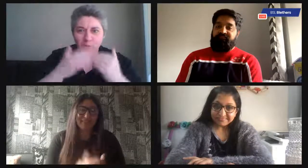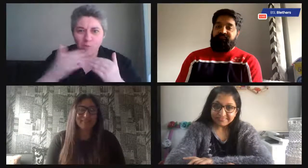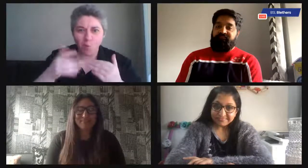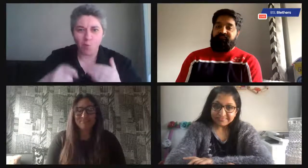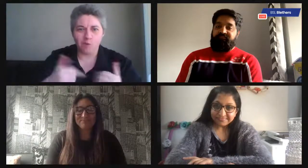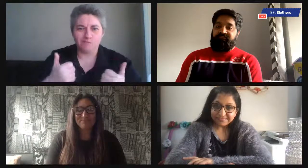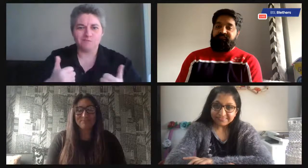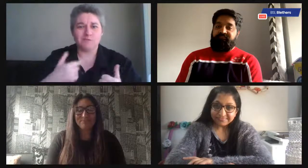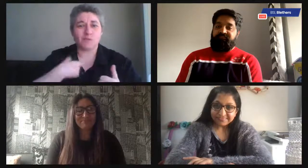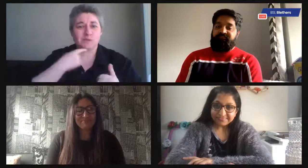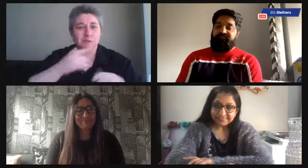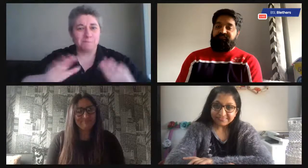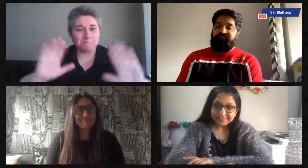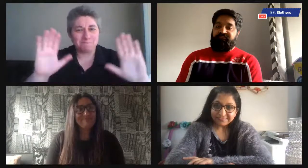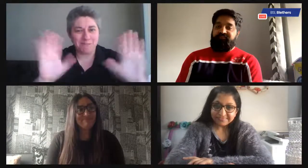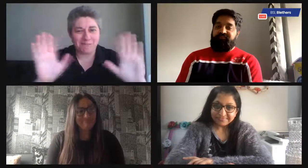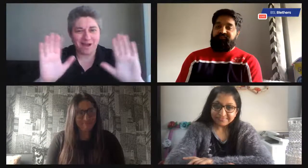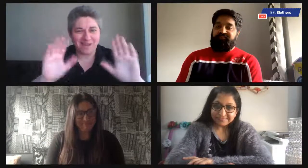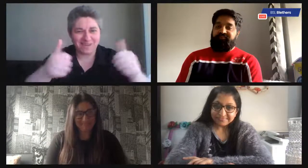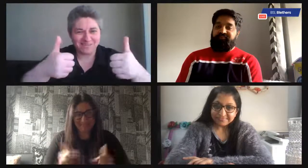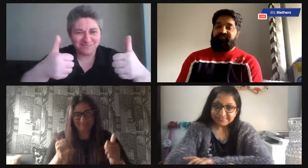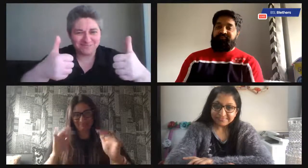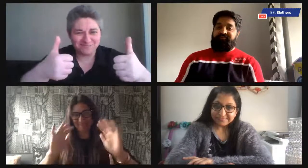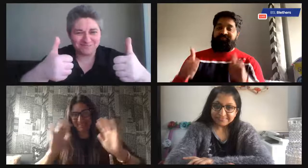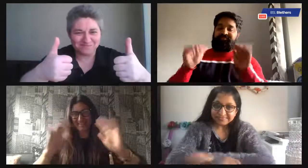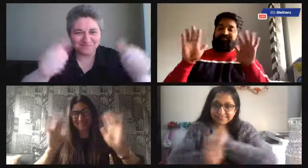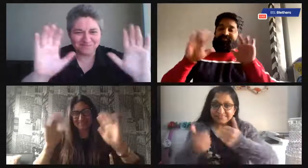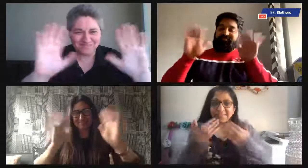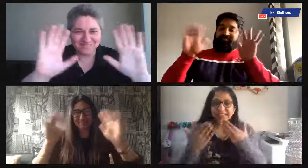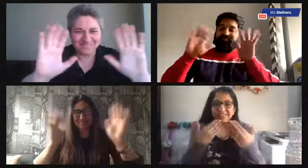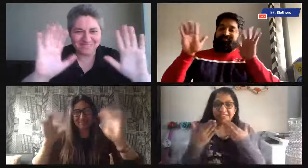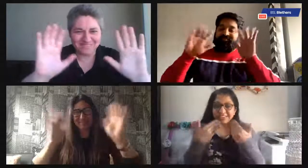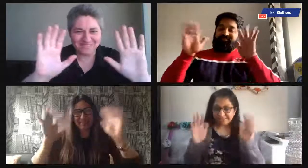you so much for being here today. And I'm sure I can say on behalf of our audience, thanks for